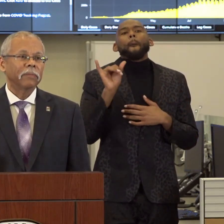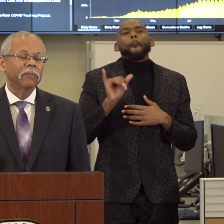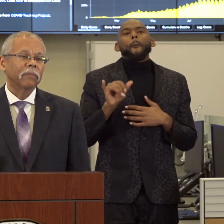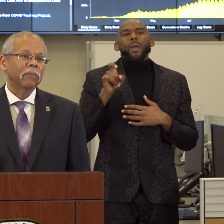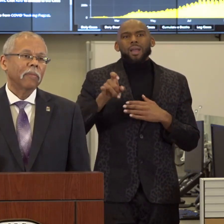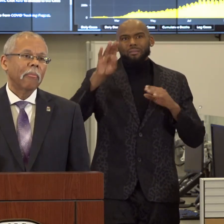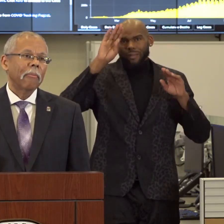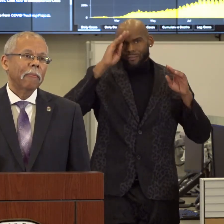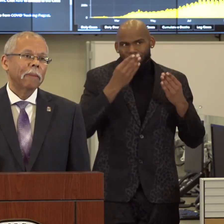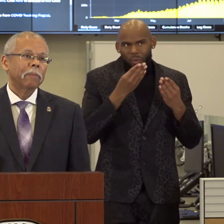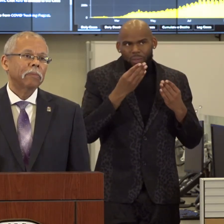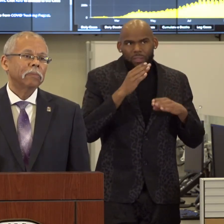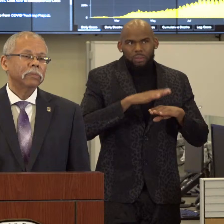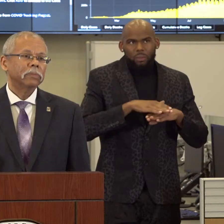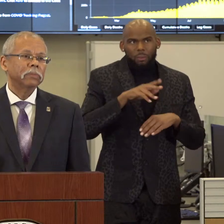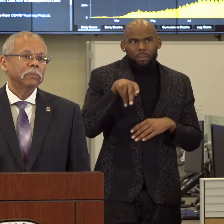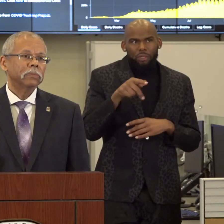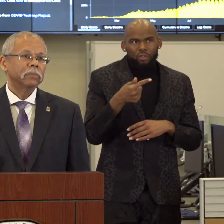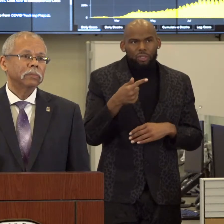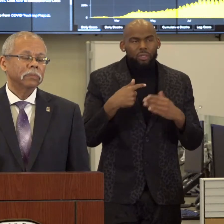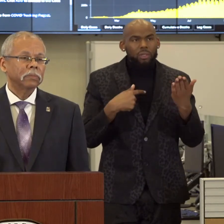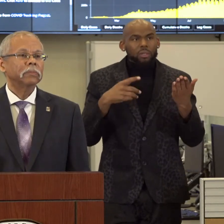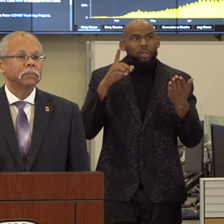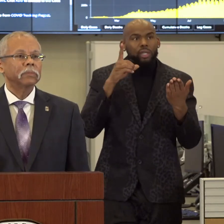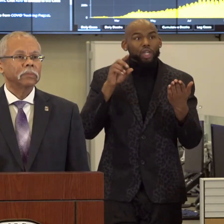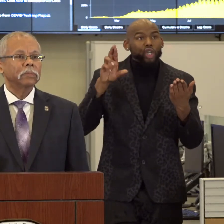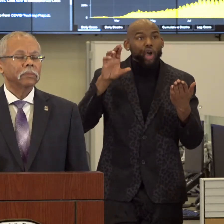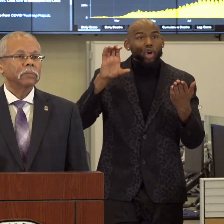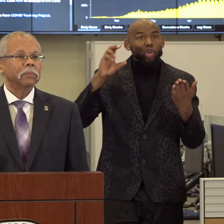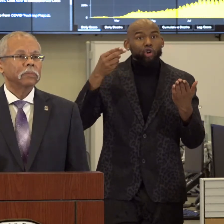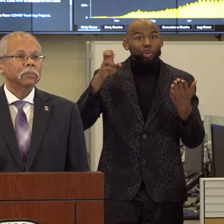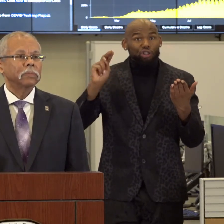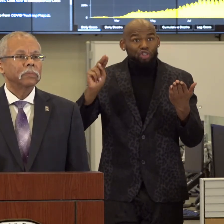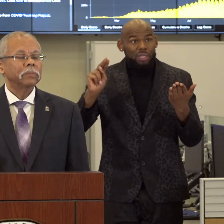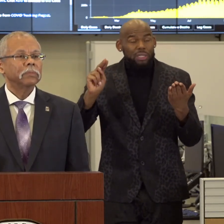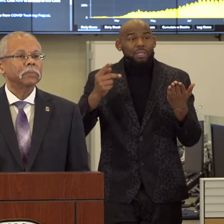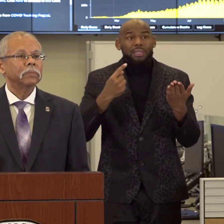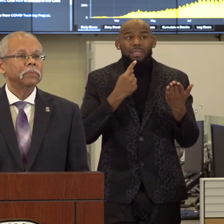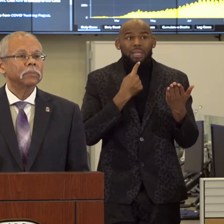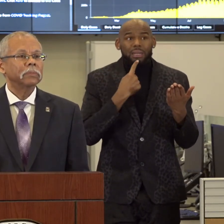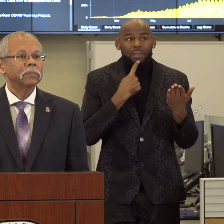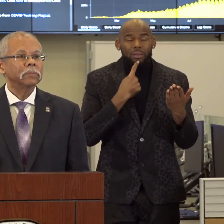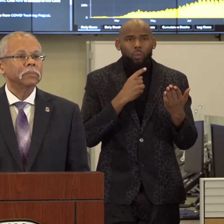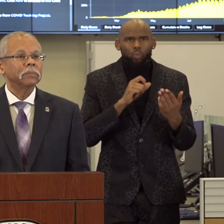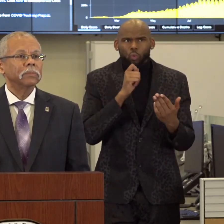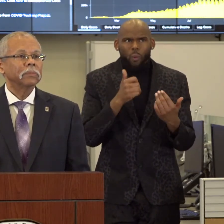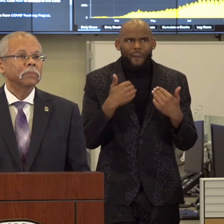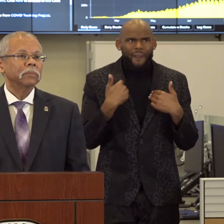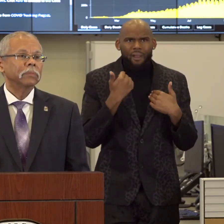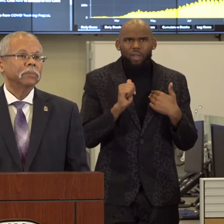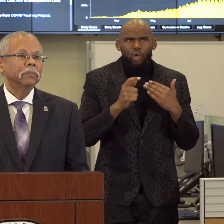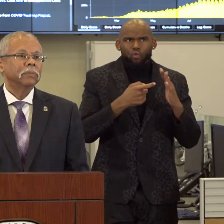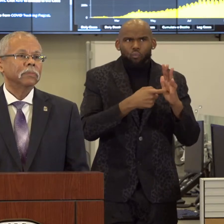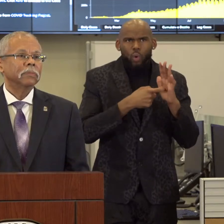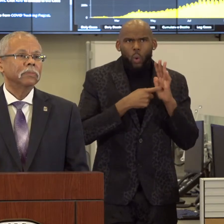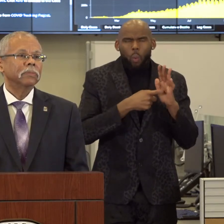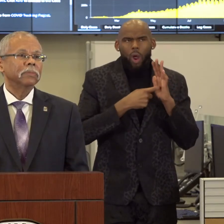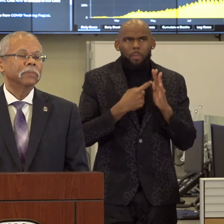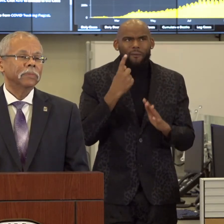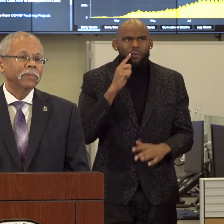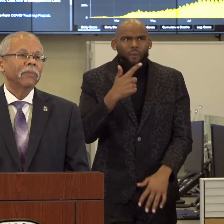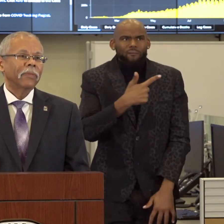residents. So Dr. Diddley Chan has said publicly there is no requirement that you get vaccinated in your